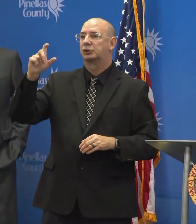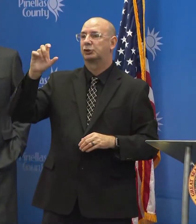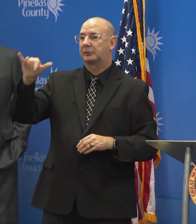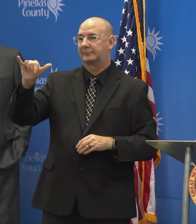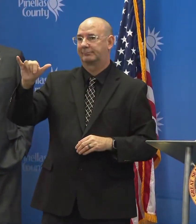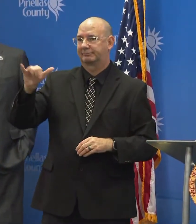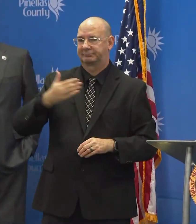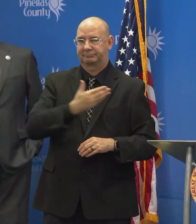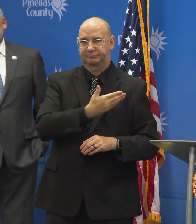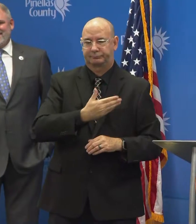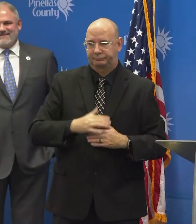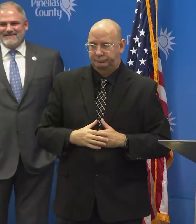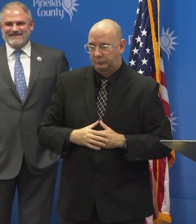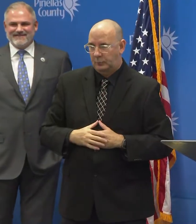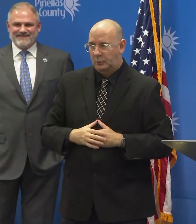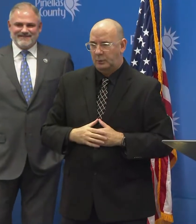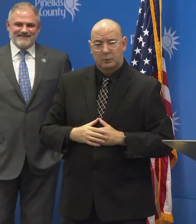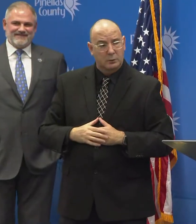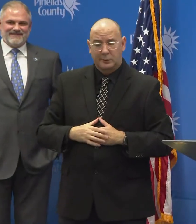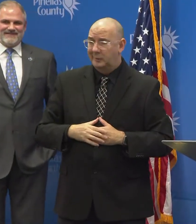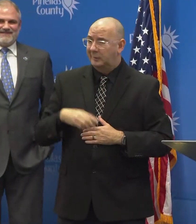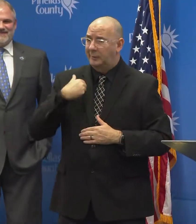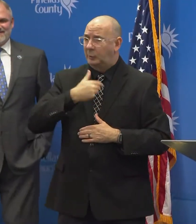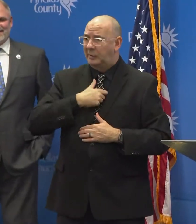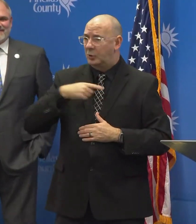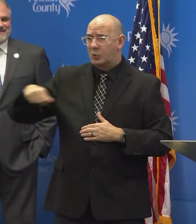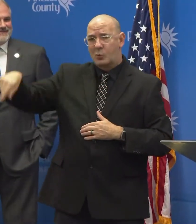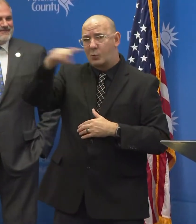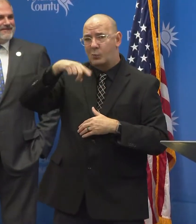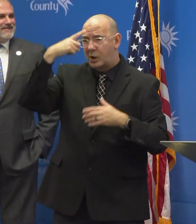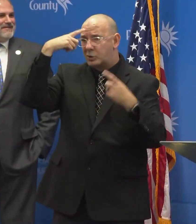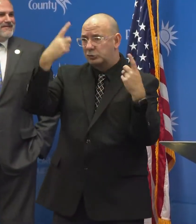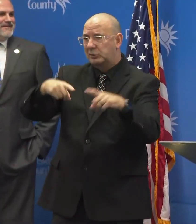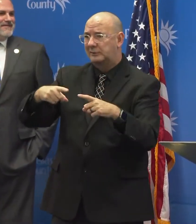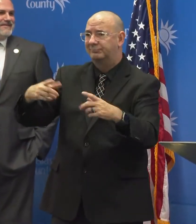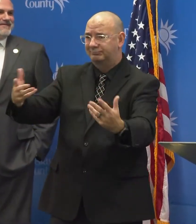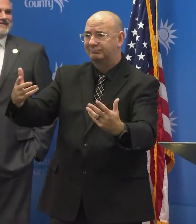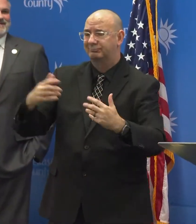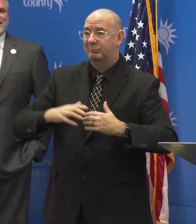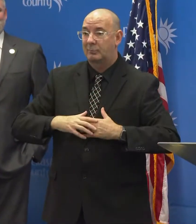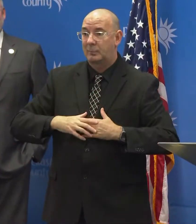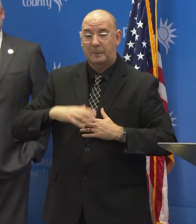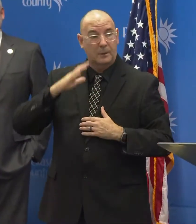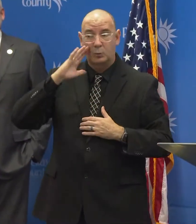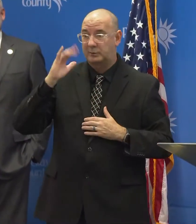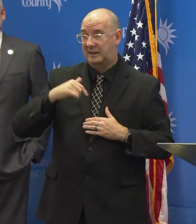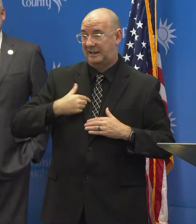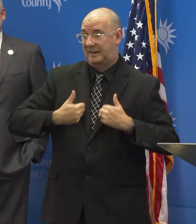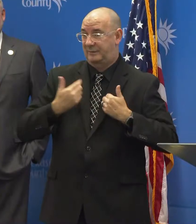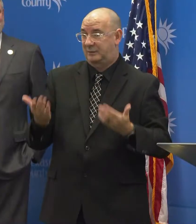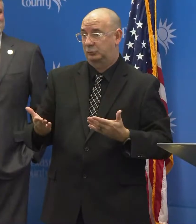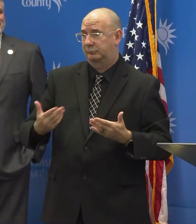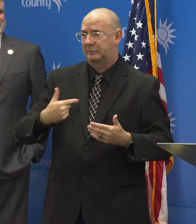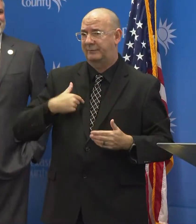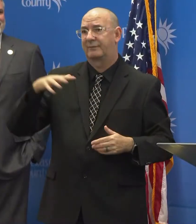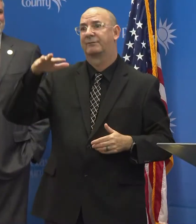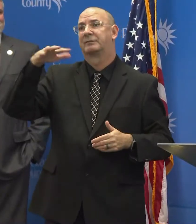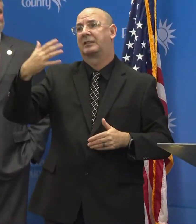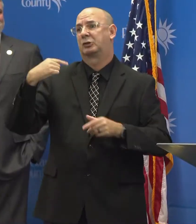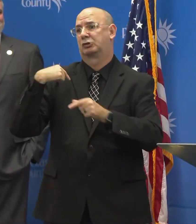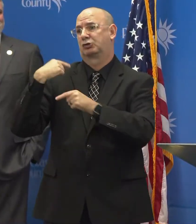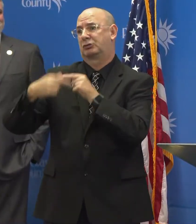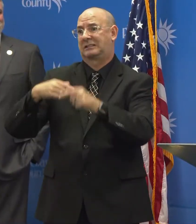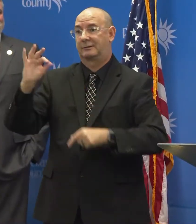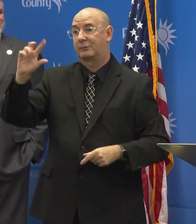Hibbard. Before we came in today, those of us that have lived here a very long time, I'm a fifth-generation Floridian, we have